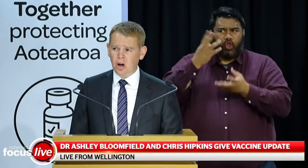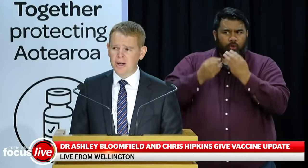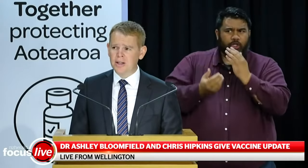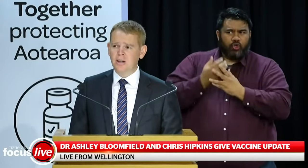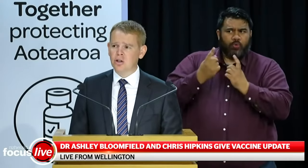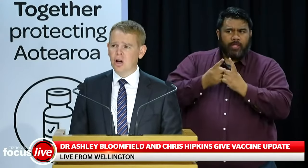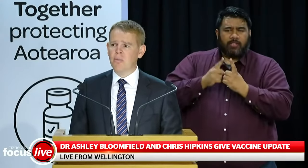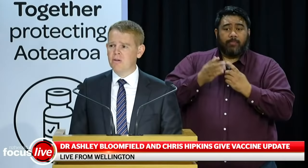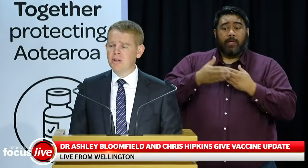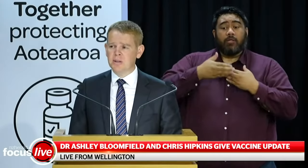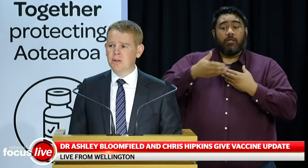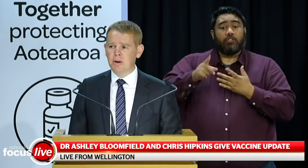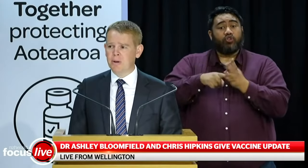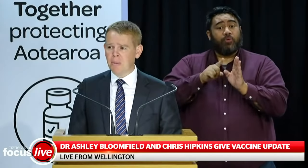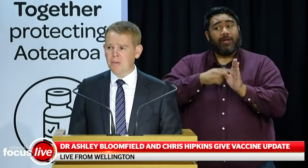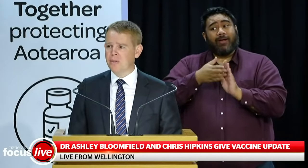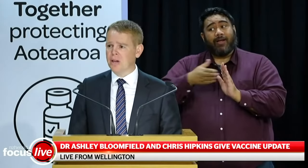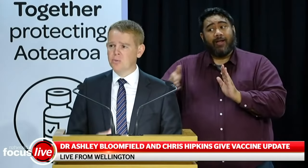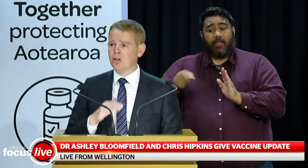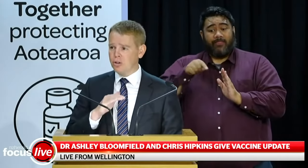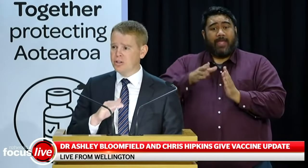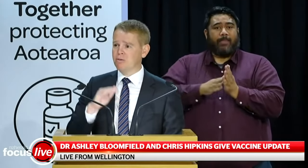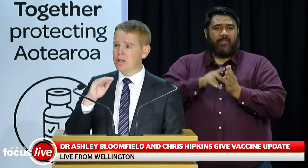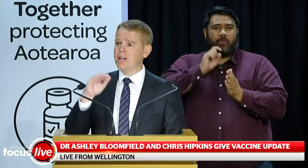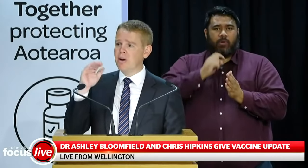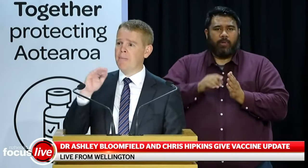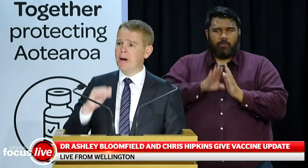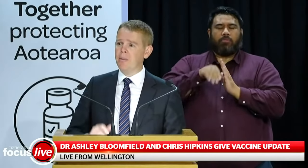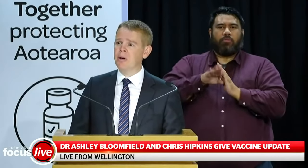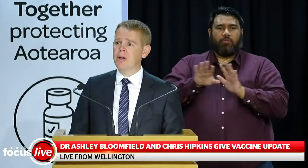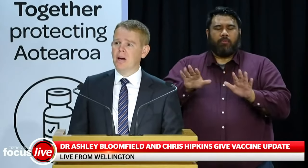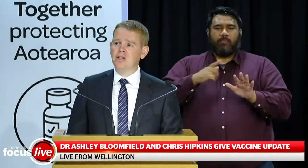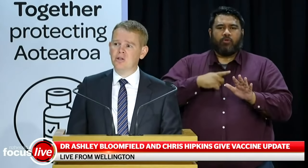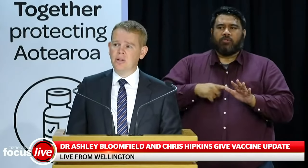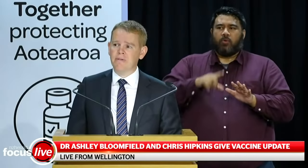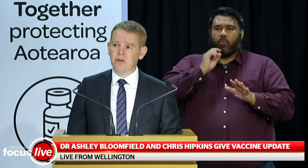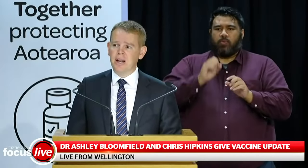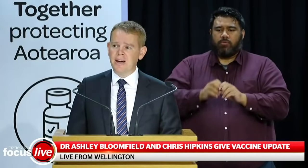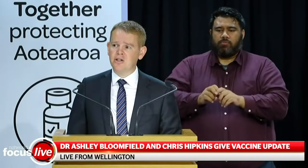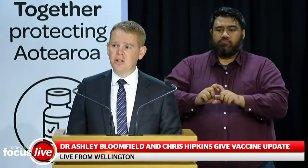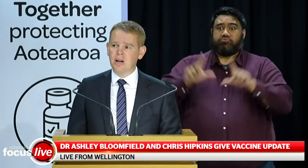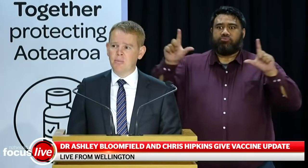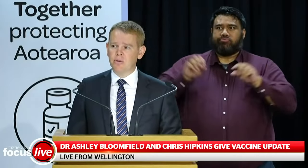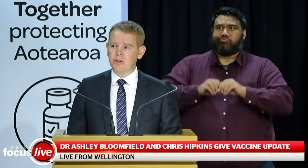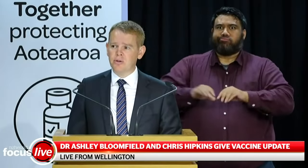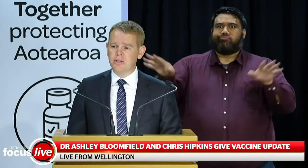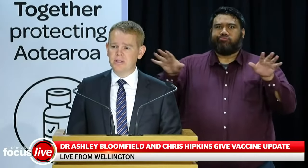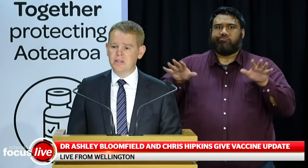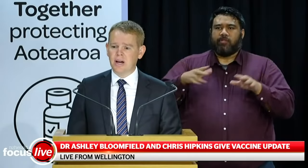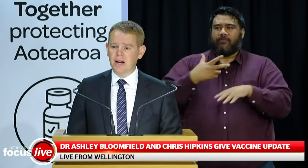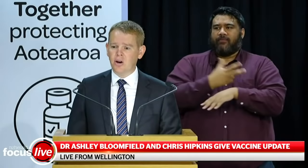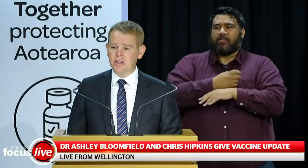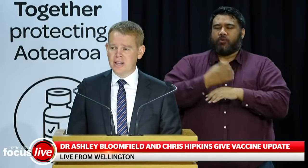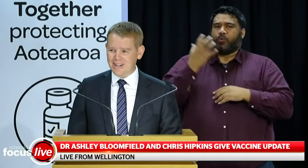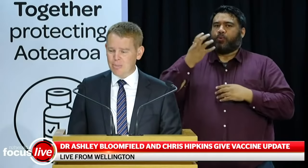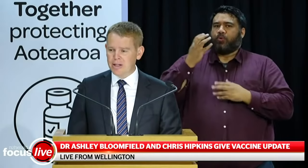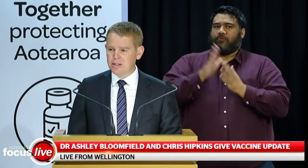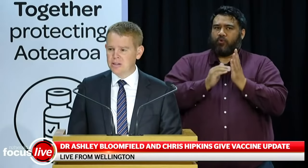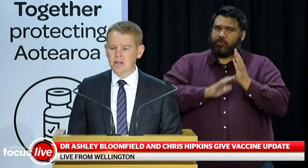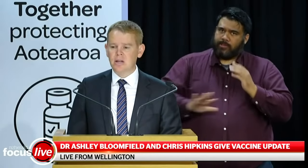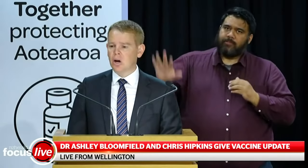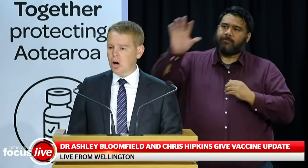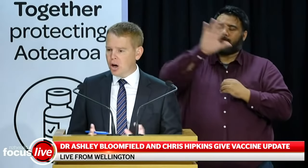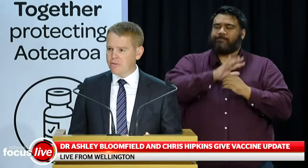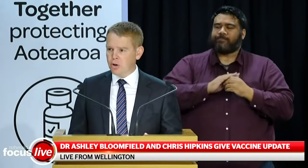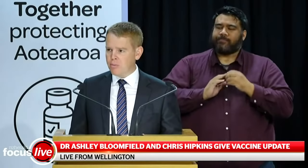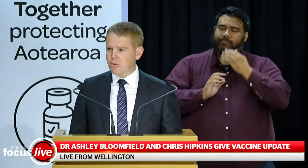get to July will be a reasonably bumpy month as we look to really ramp up to doing a very large number of doses on a daily